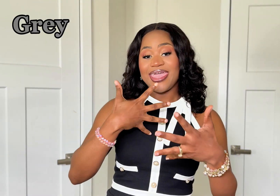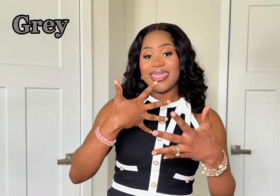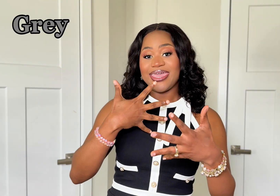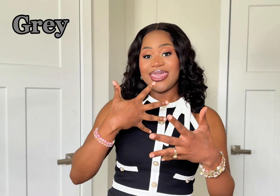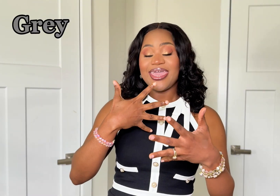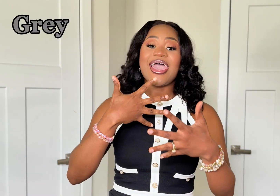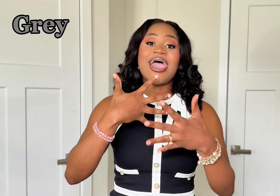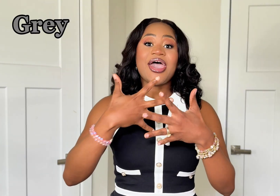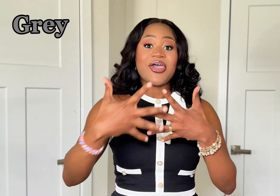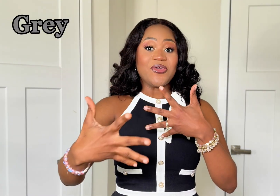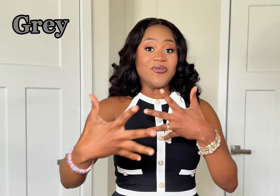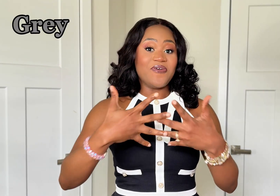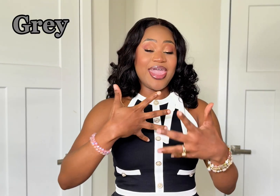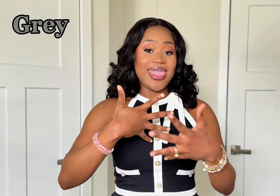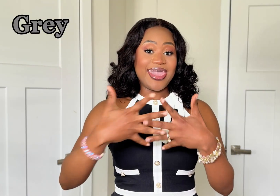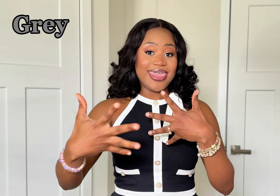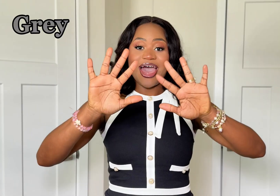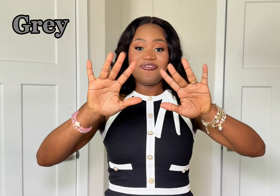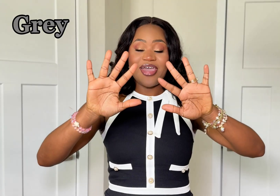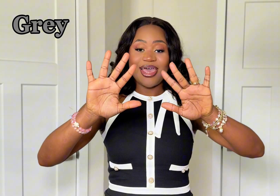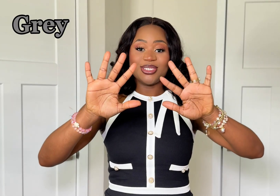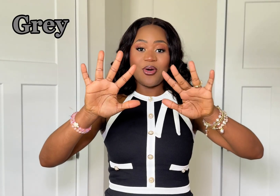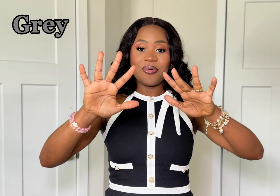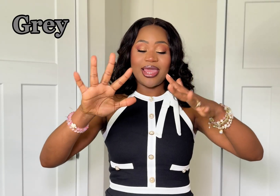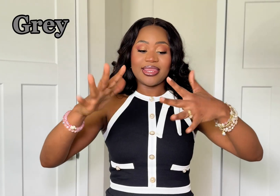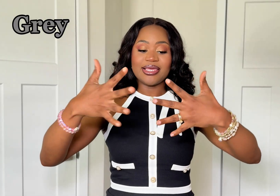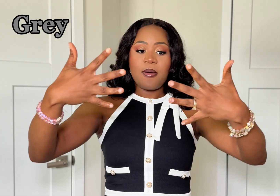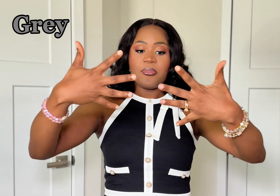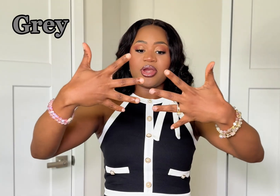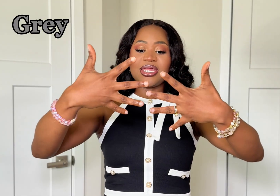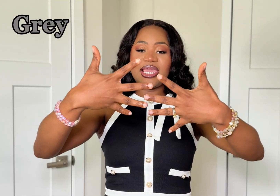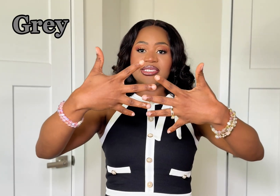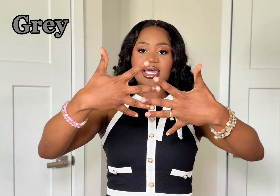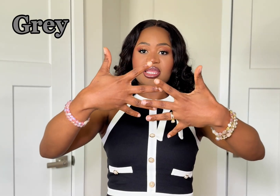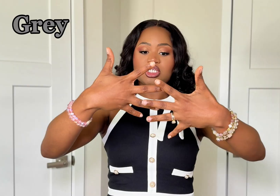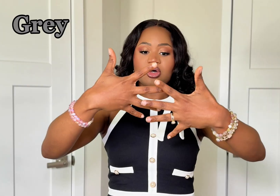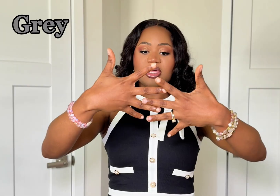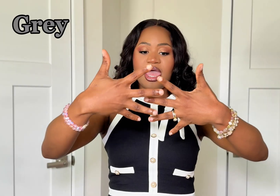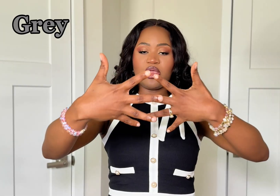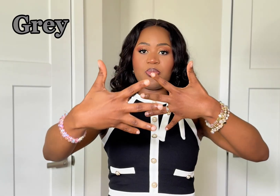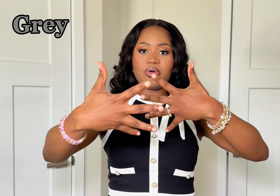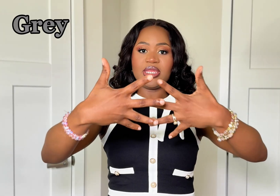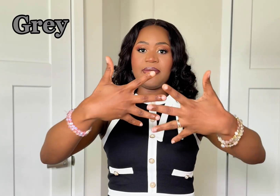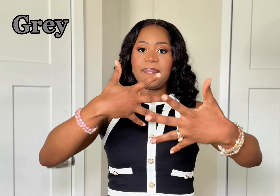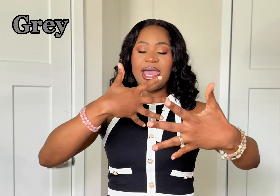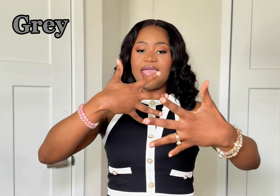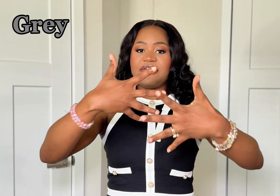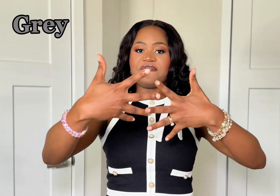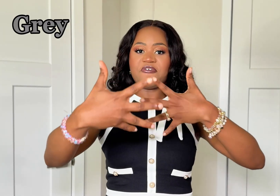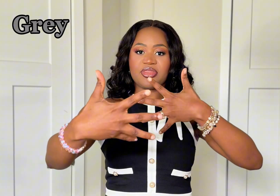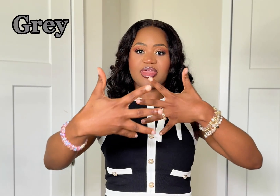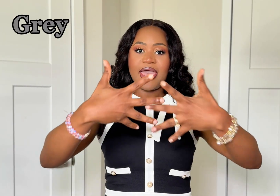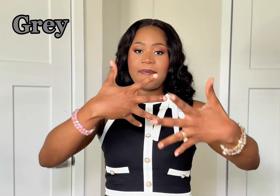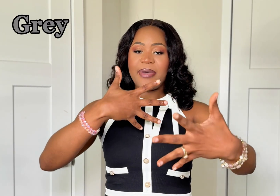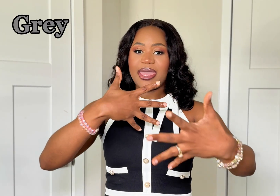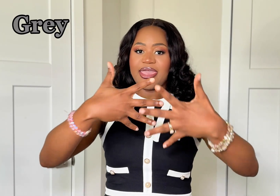Gray. Gray. Have your hands open like this, put it inside each other and you're pulling it back and forth, back and